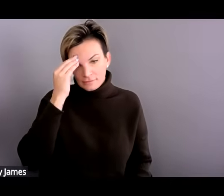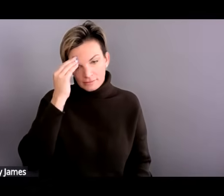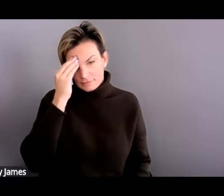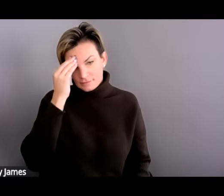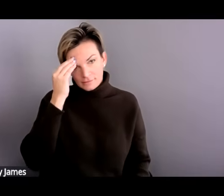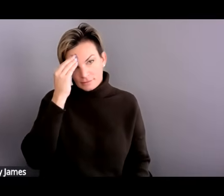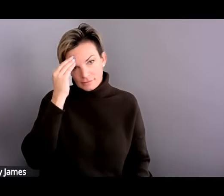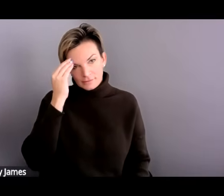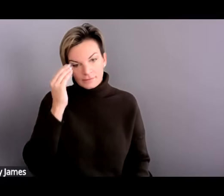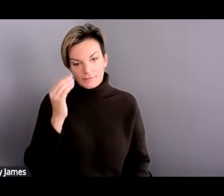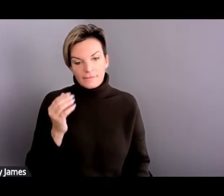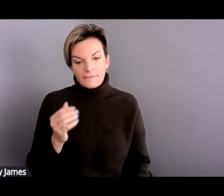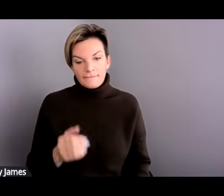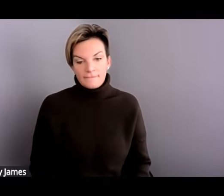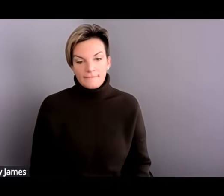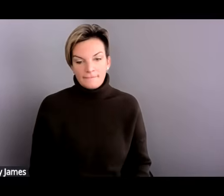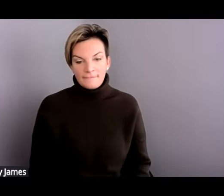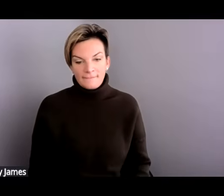Mr. Cordes, have you?